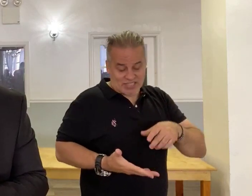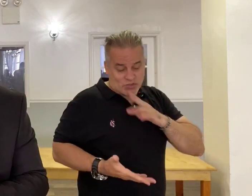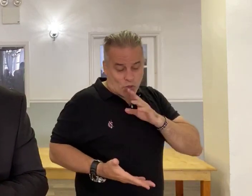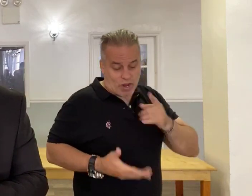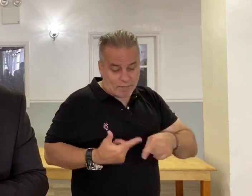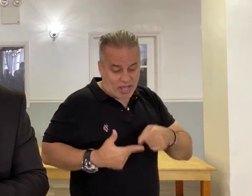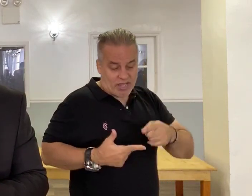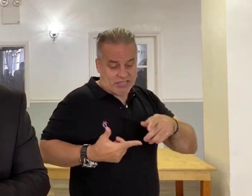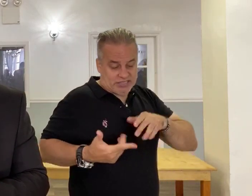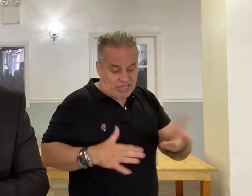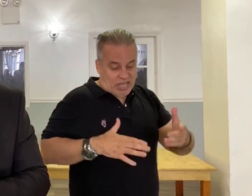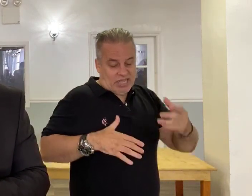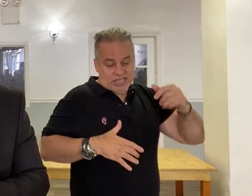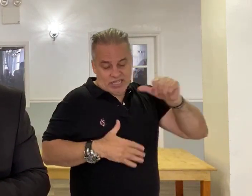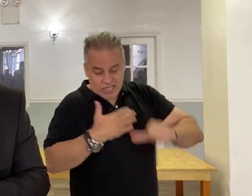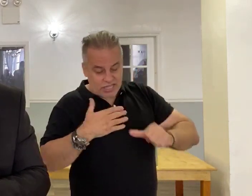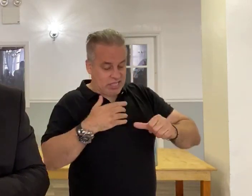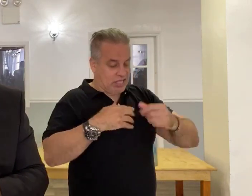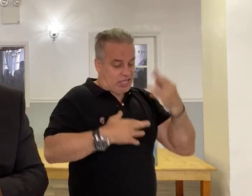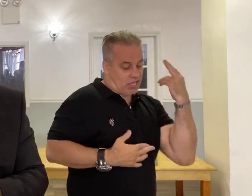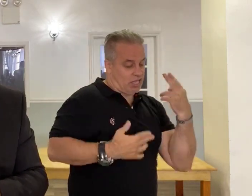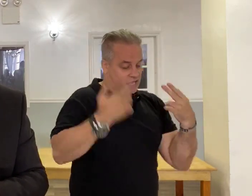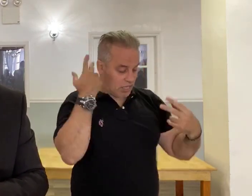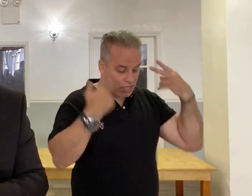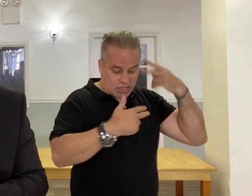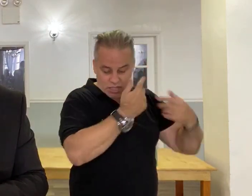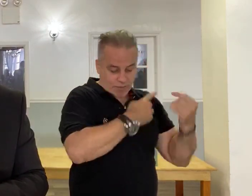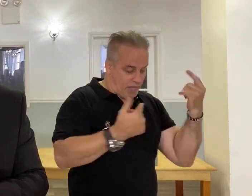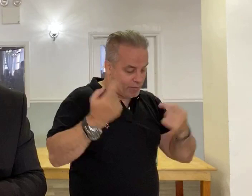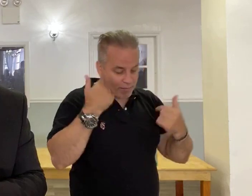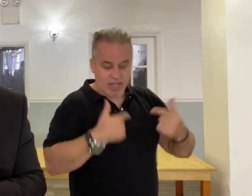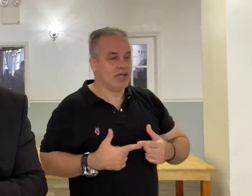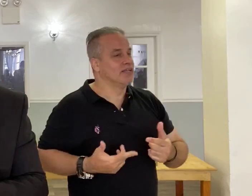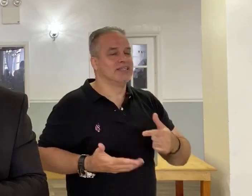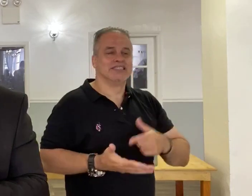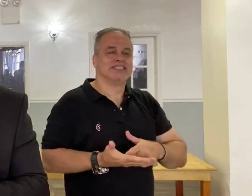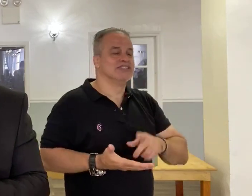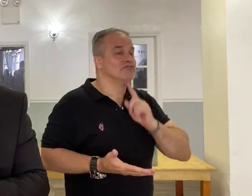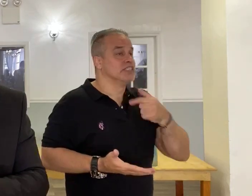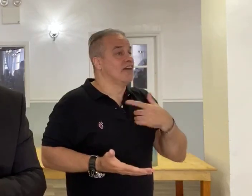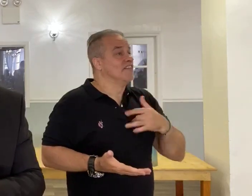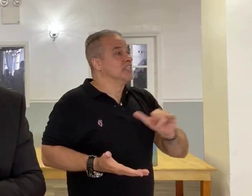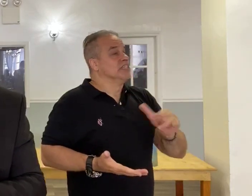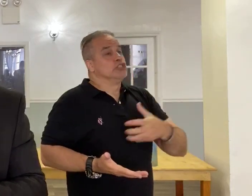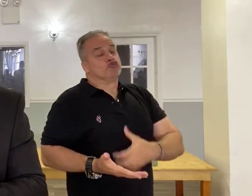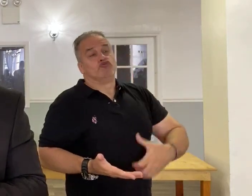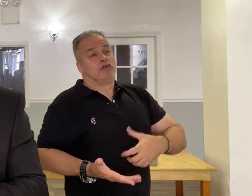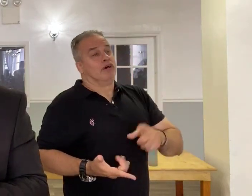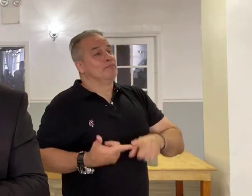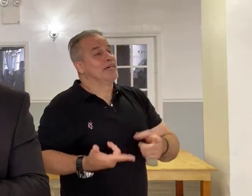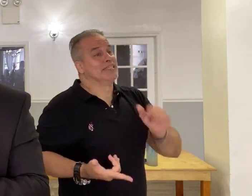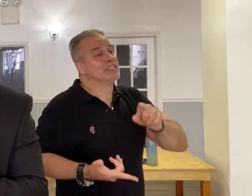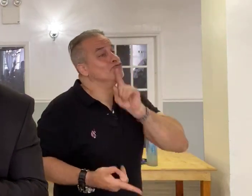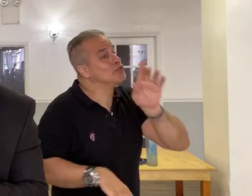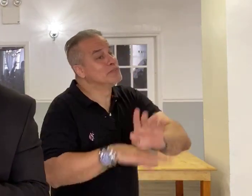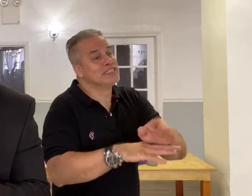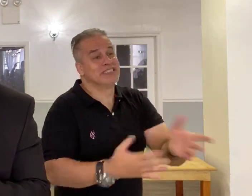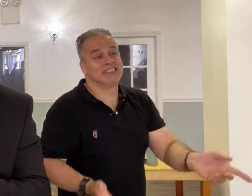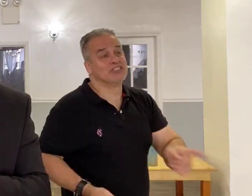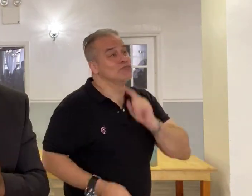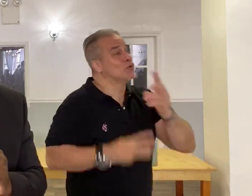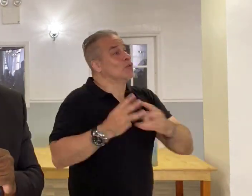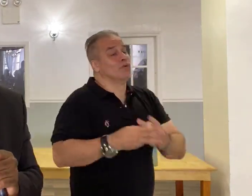Amen. But it's the decision's too difficult. I have to be honest with you. There have been times in my life I had to